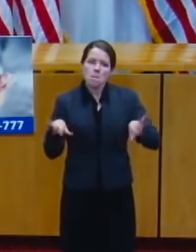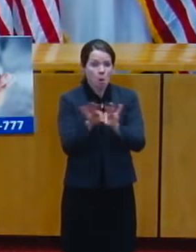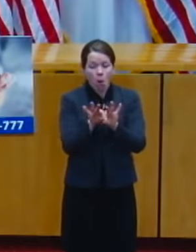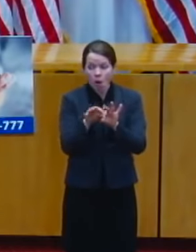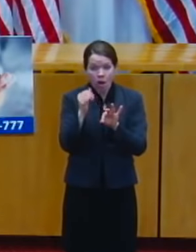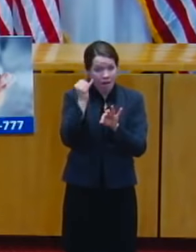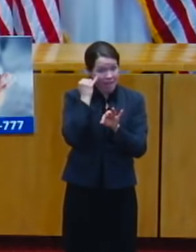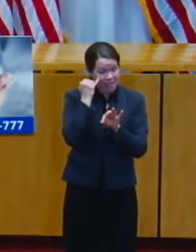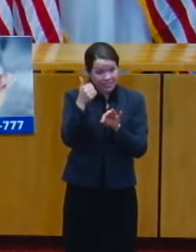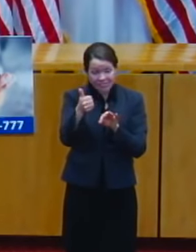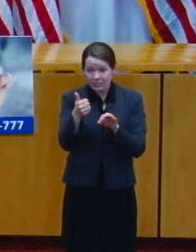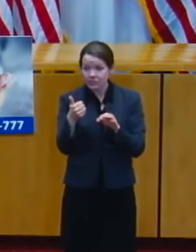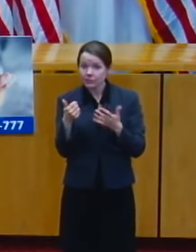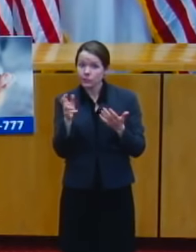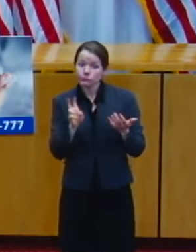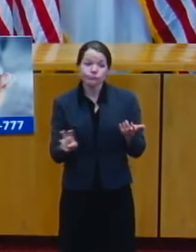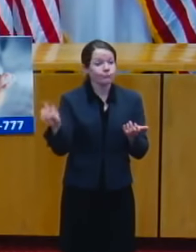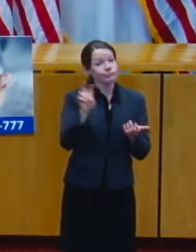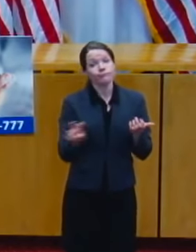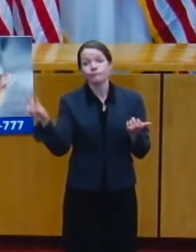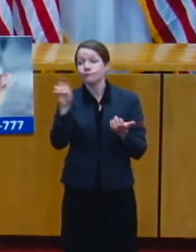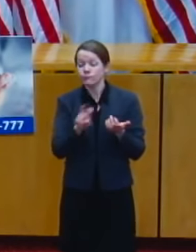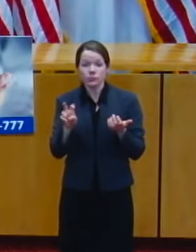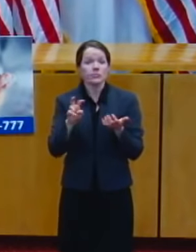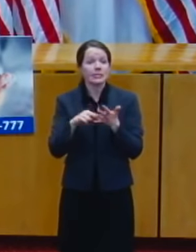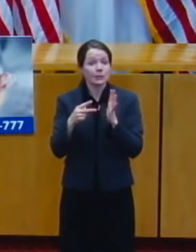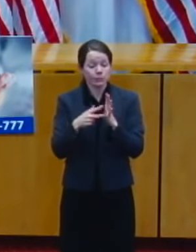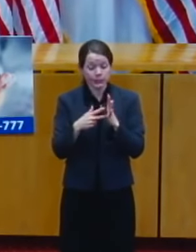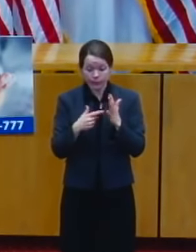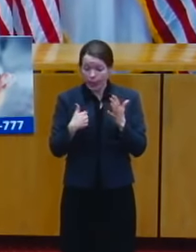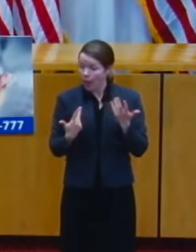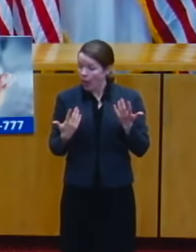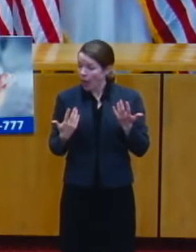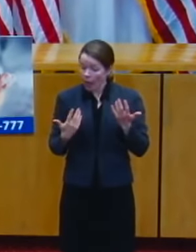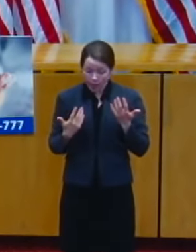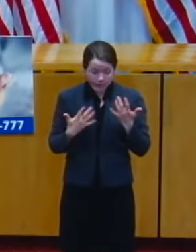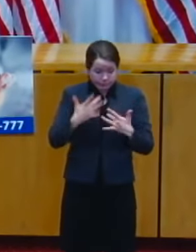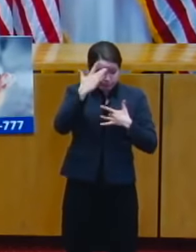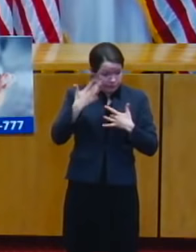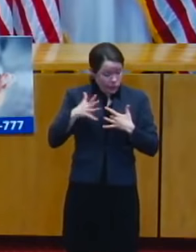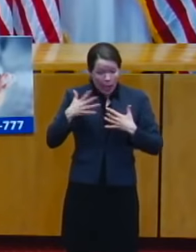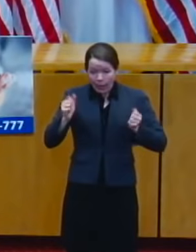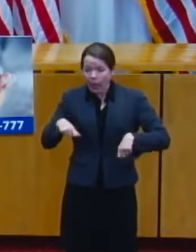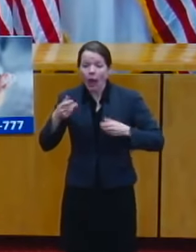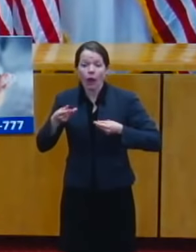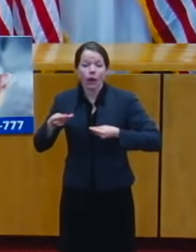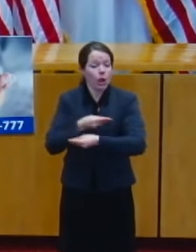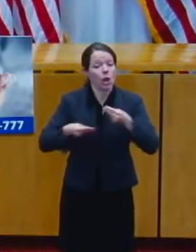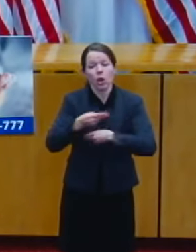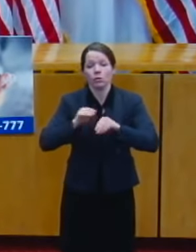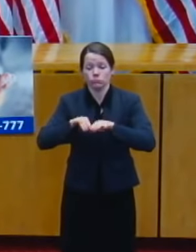because obviously there's density issues in homeless shelters and the like.